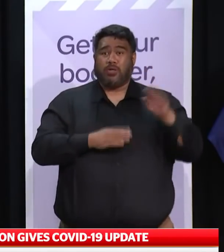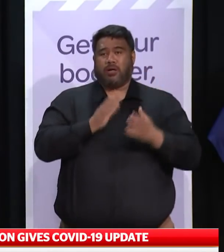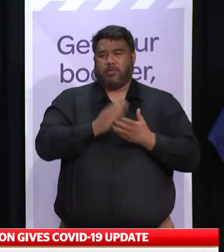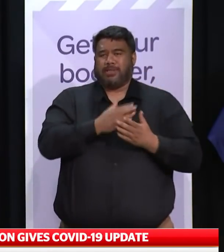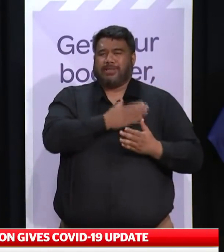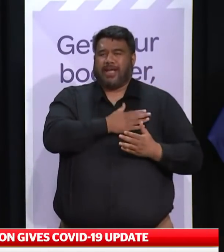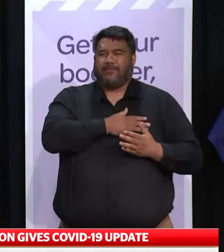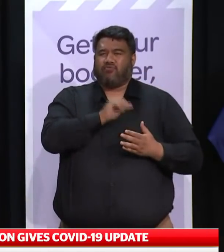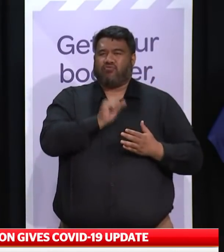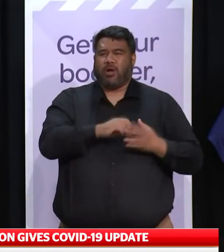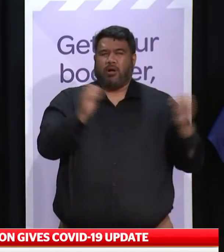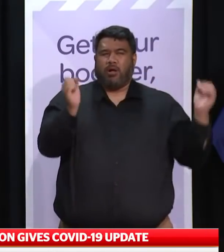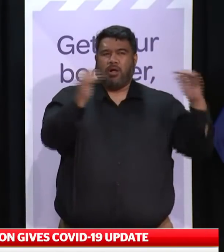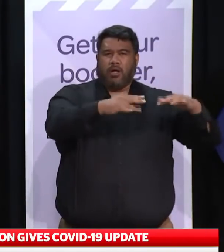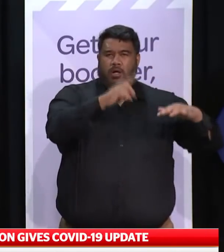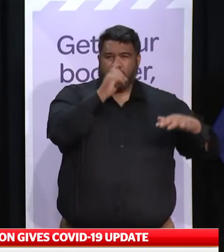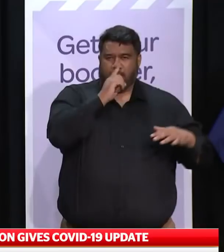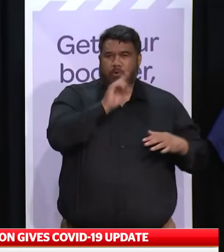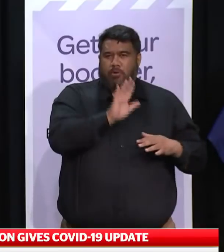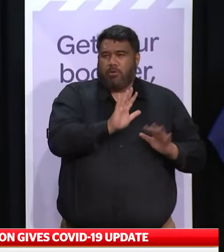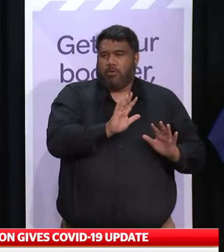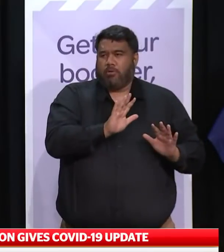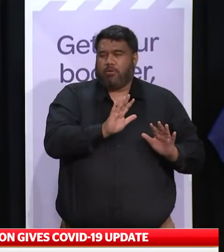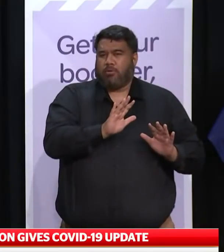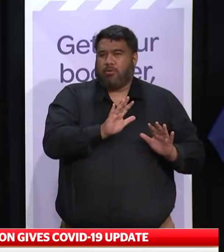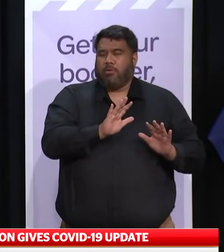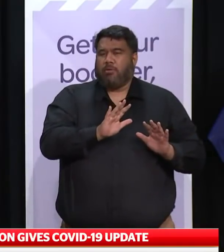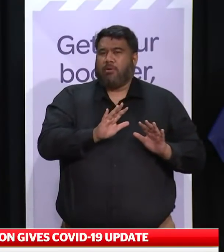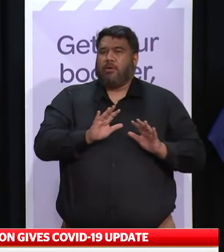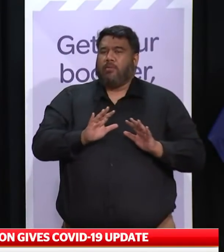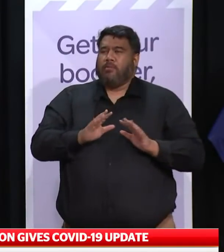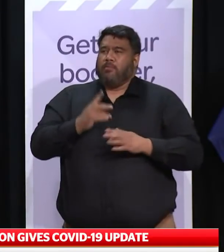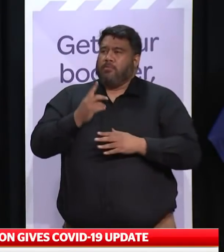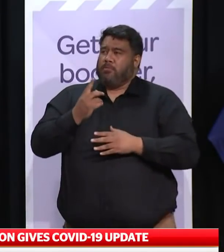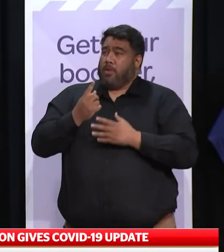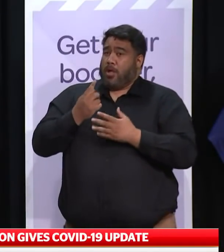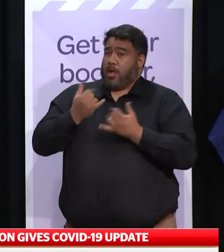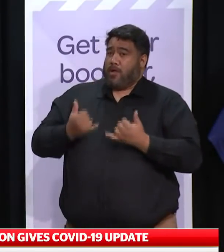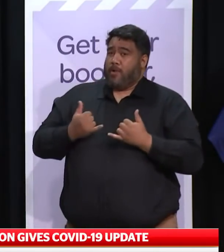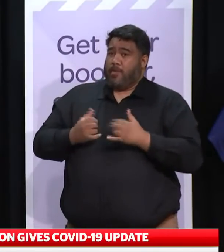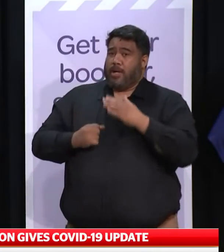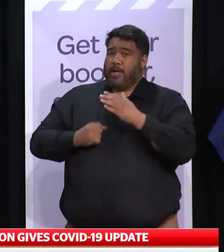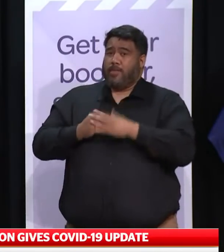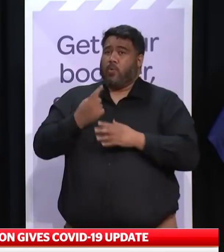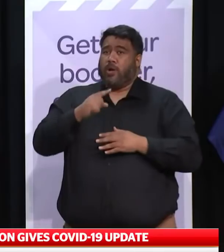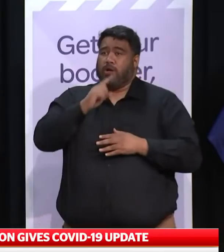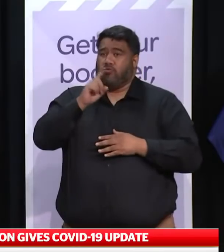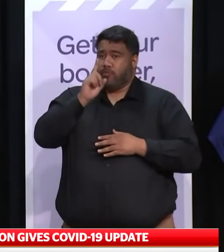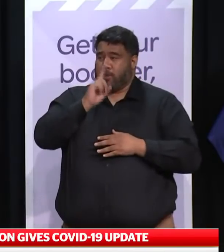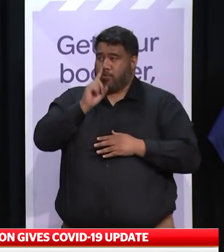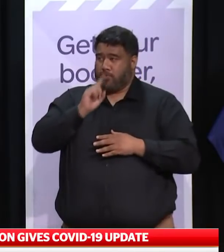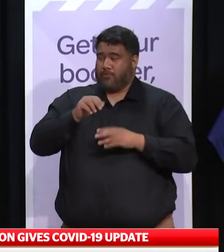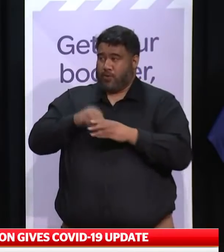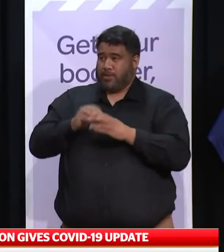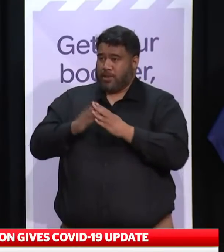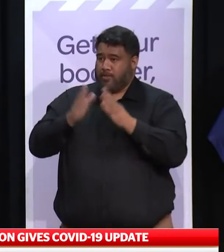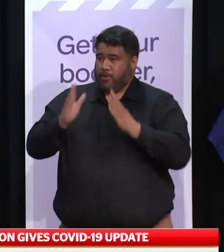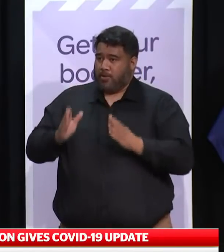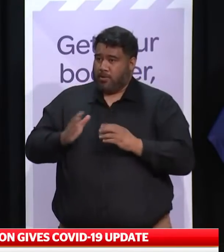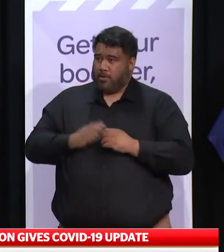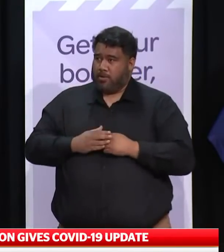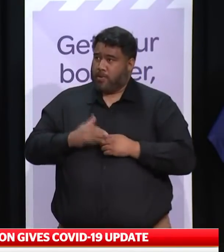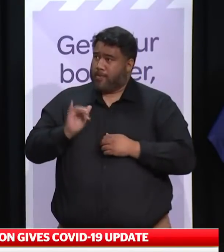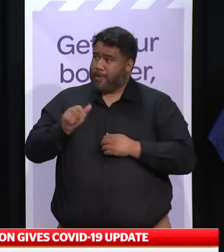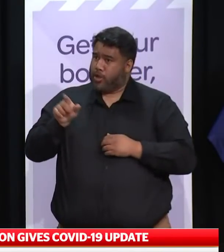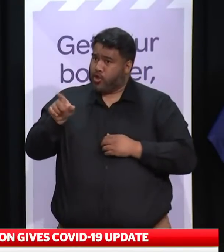people than say an indoor event with 99 people, which is allowed under the control. Has the government considered at all trying to put those up to incentivise